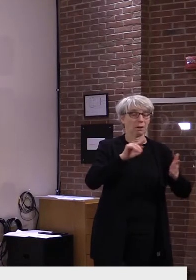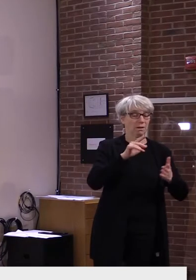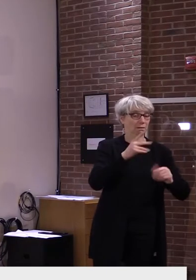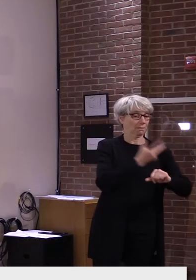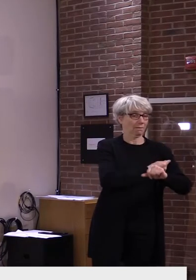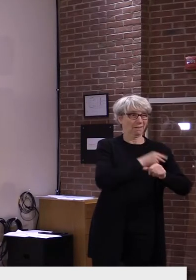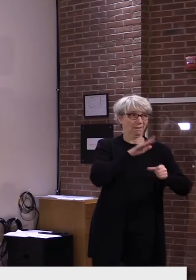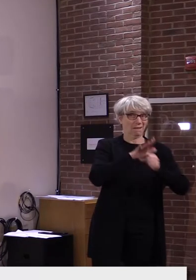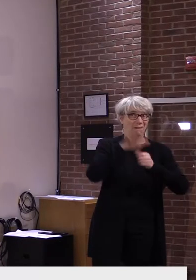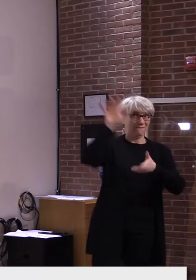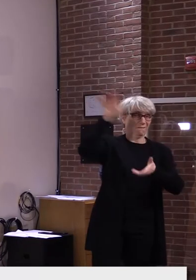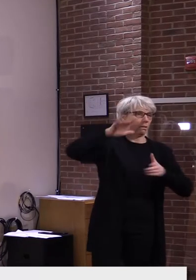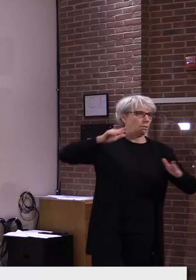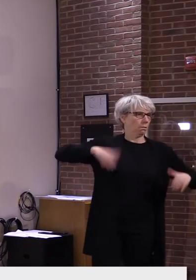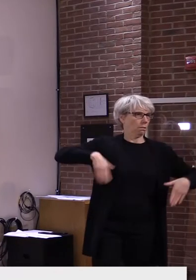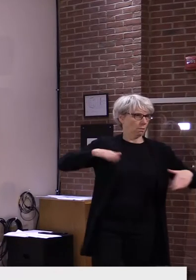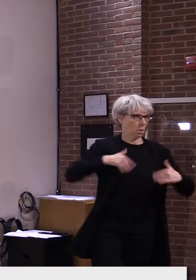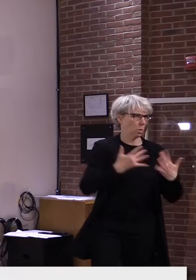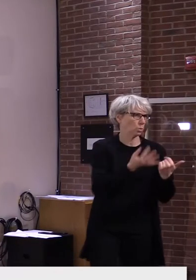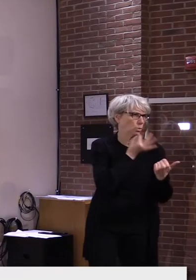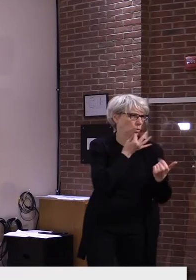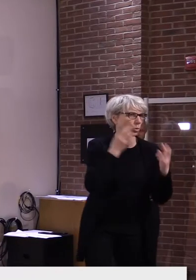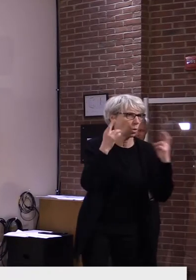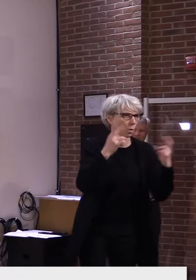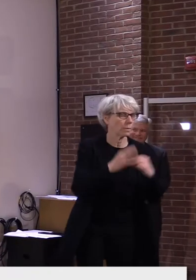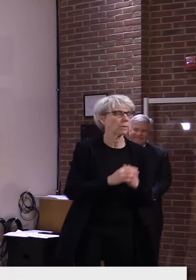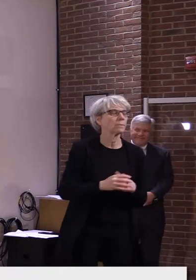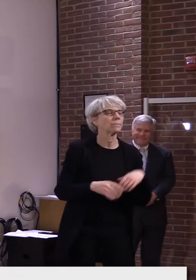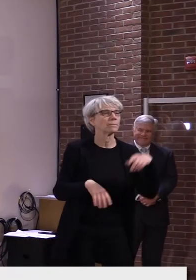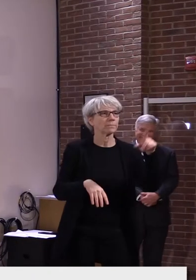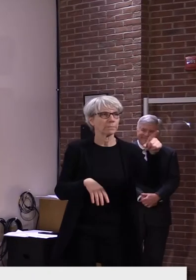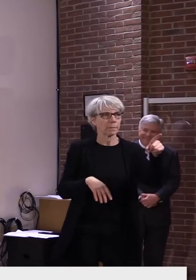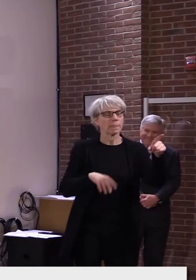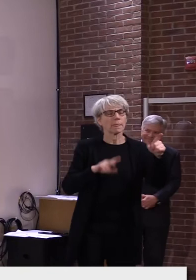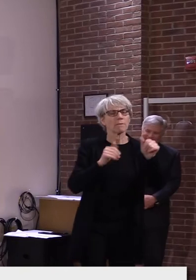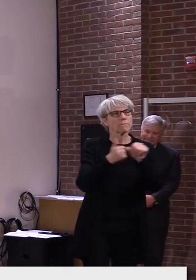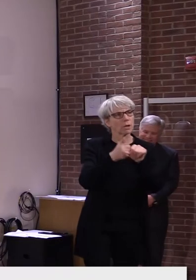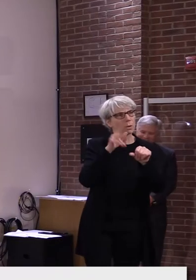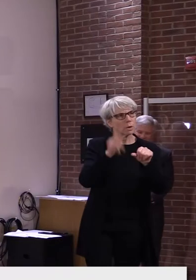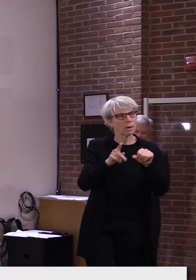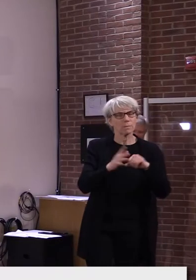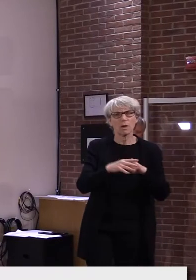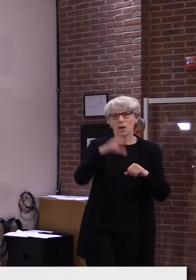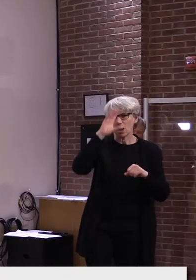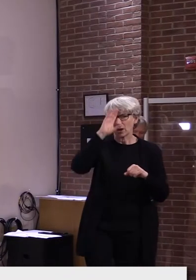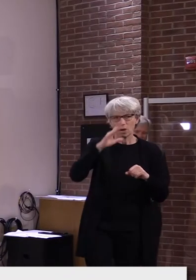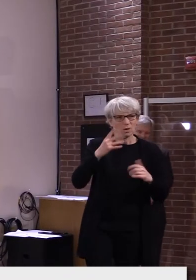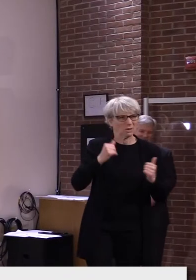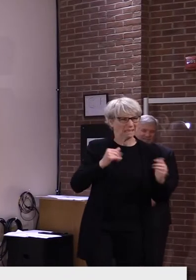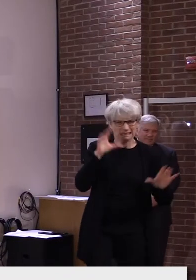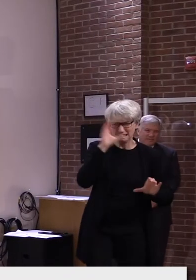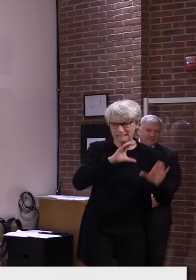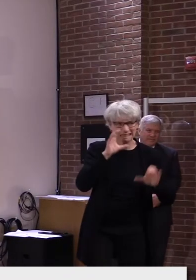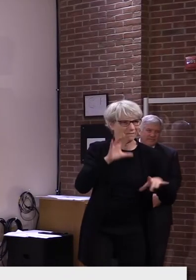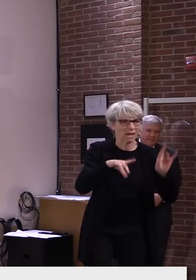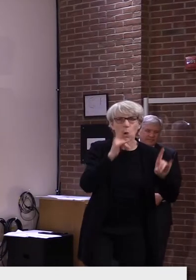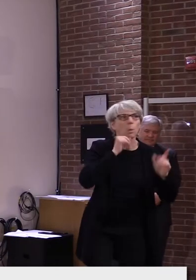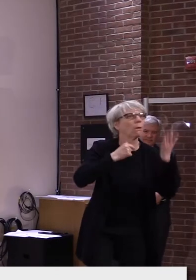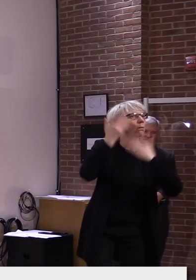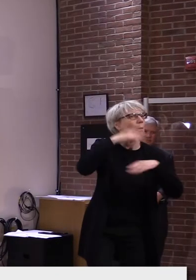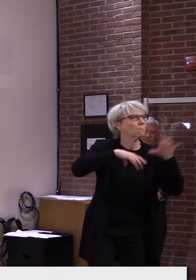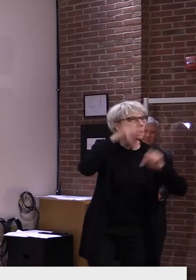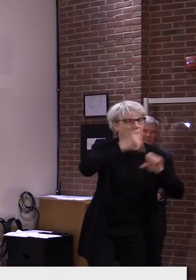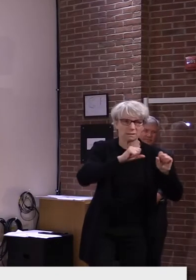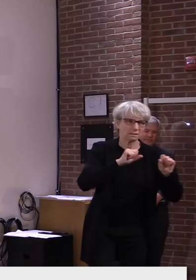before, but as we're kind of scraping the bottom of the barrel here in terms of, you know, trying to vaccinate as many people, I mean, you know, is